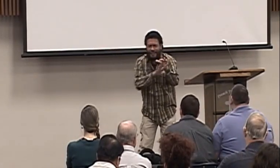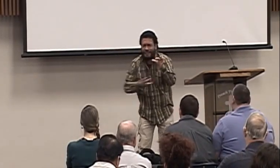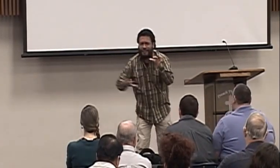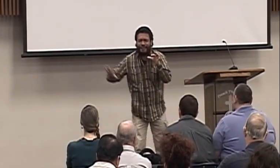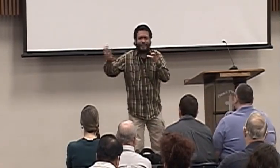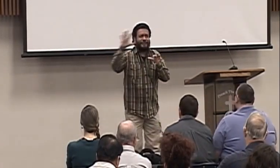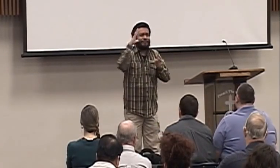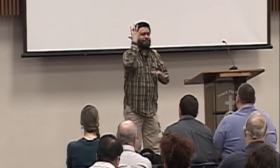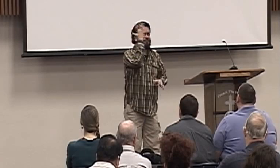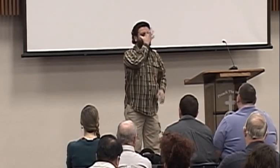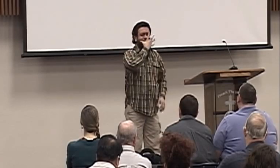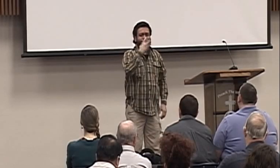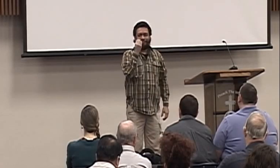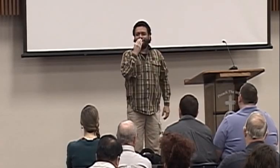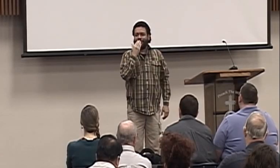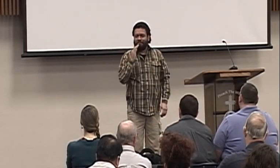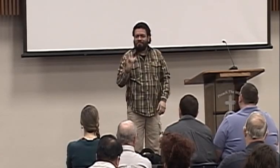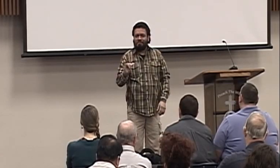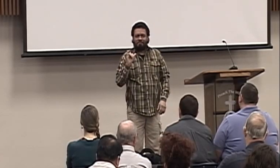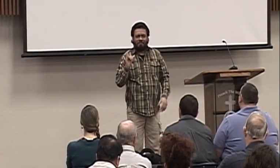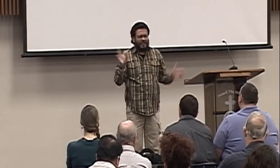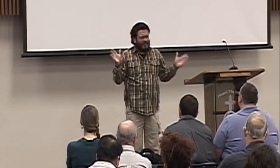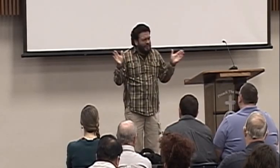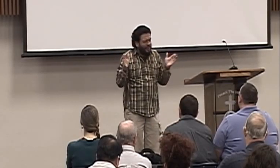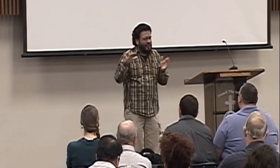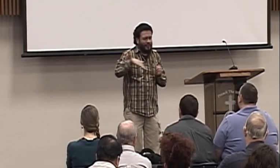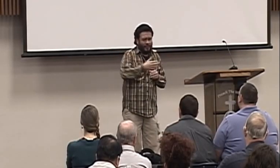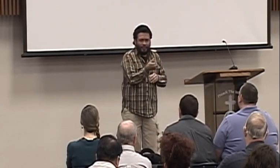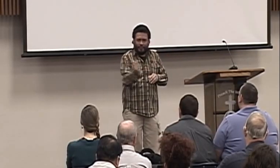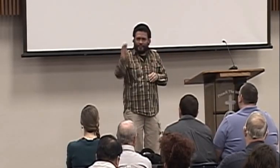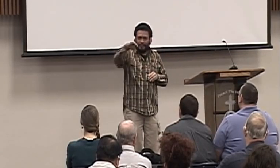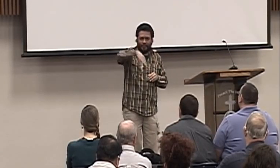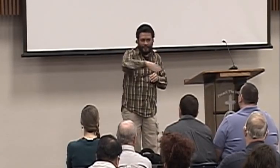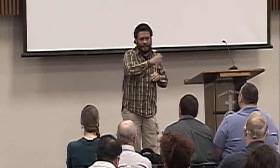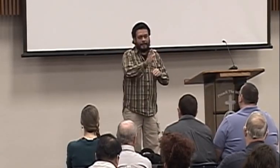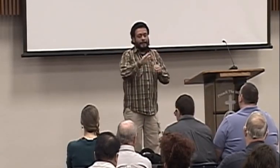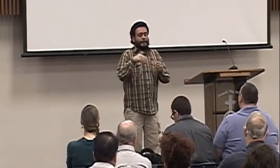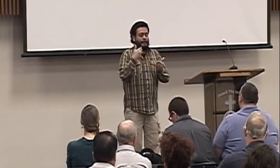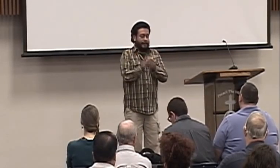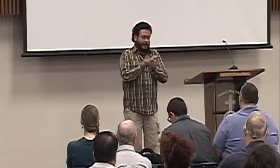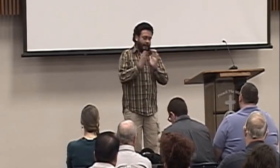really a smaller town. It's a beautiful town, really small. So going through the roads.